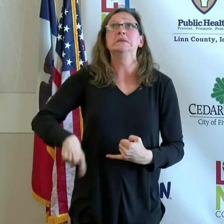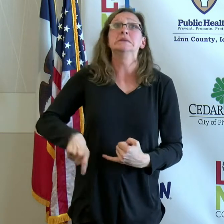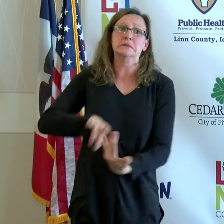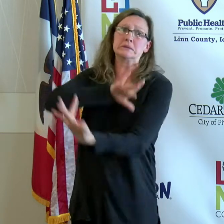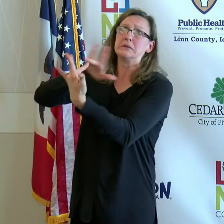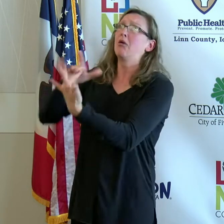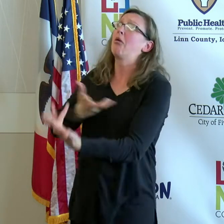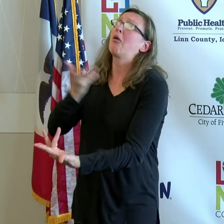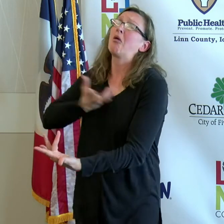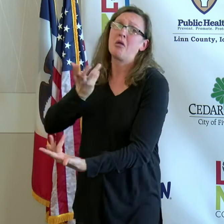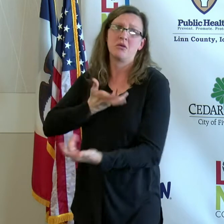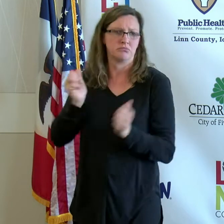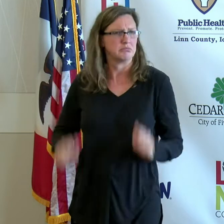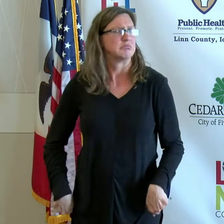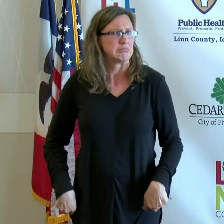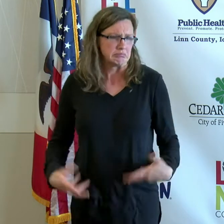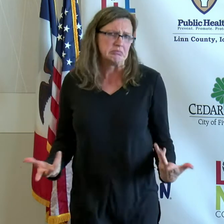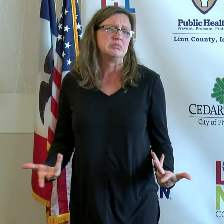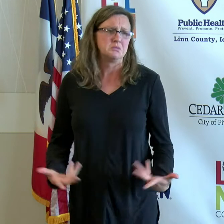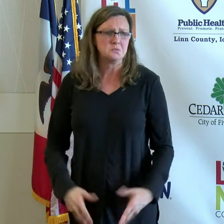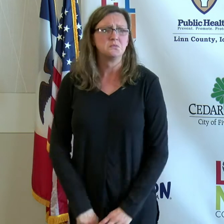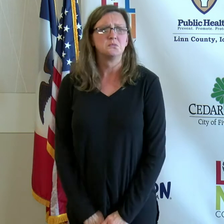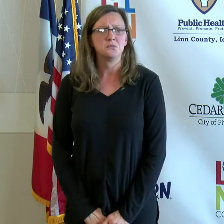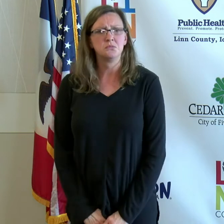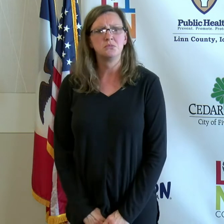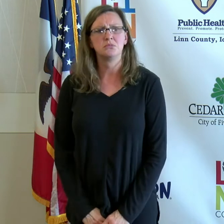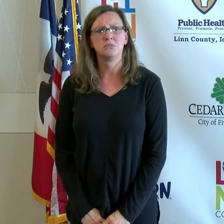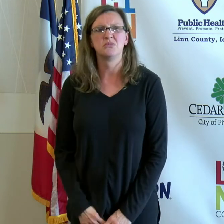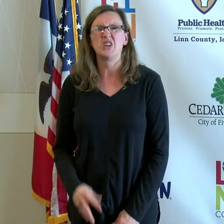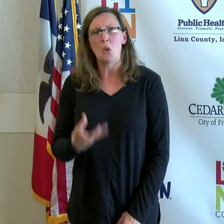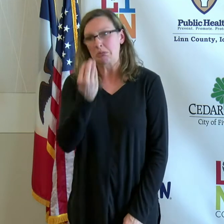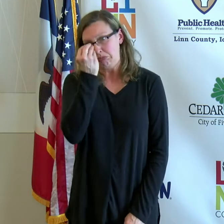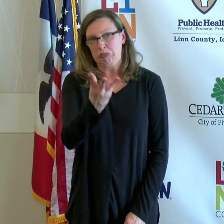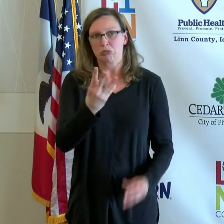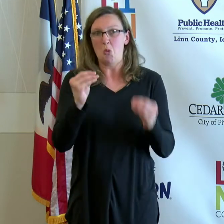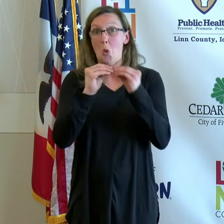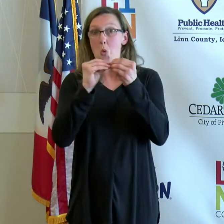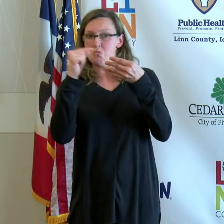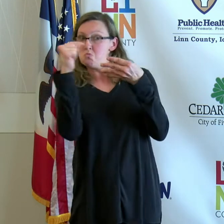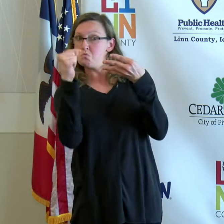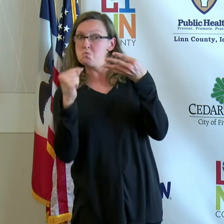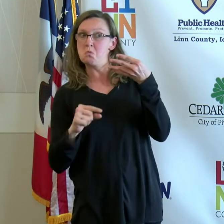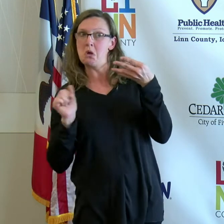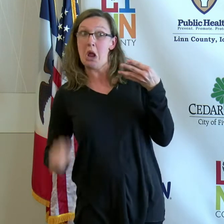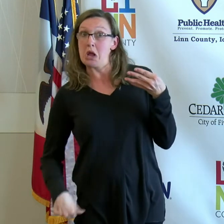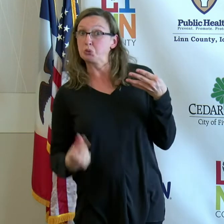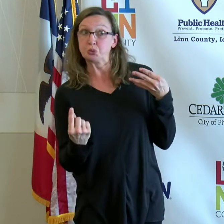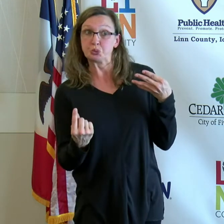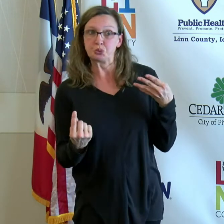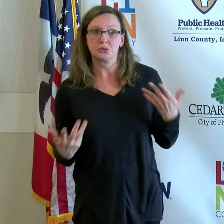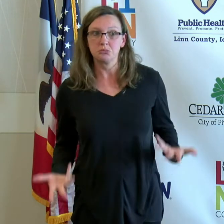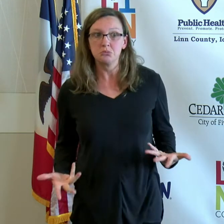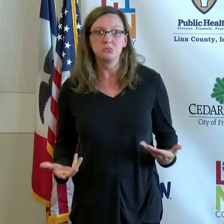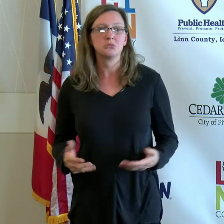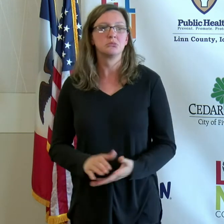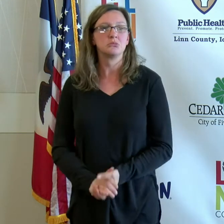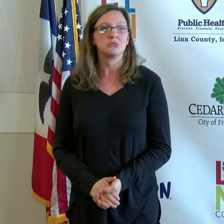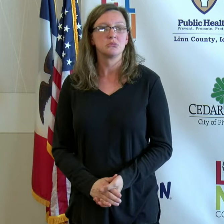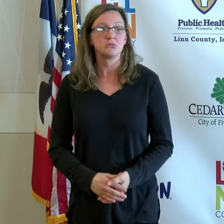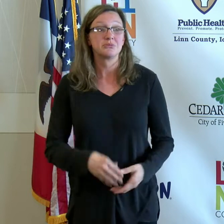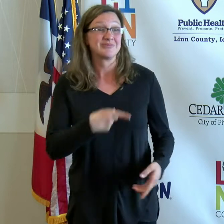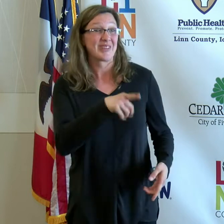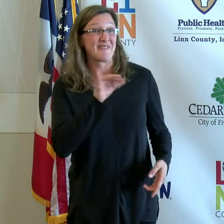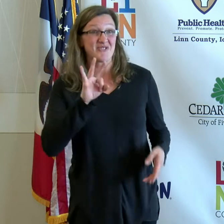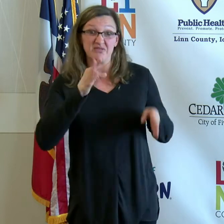1-855-581-8111. In addition to that, I want to provide some additional resources for individuals who might be in need of support for domestic